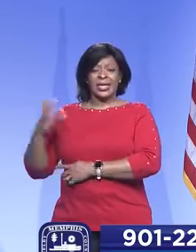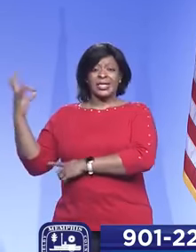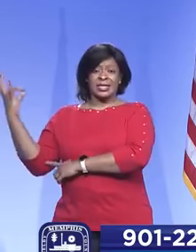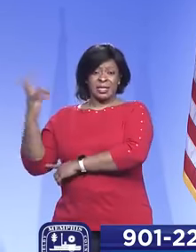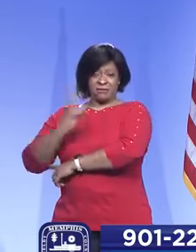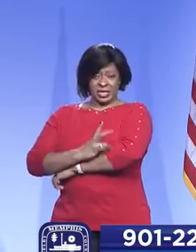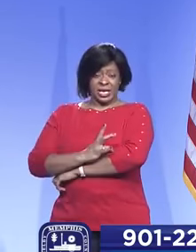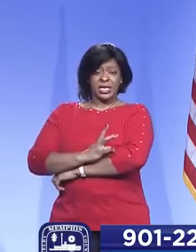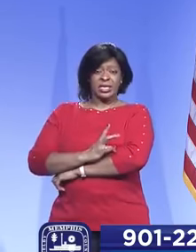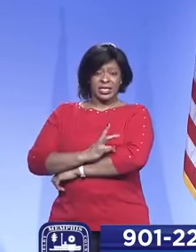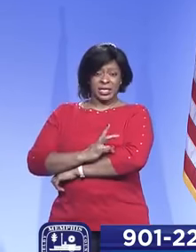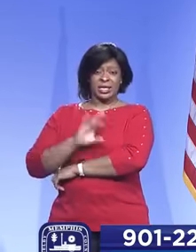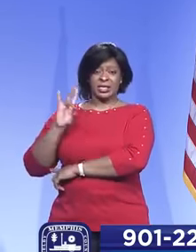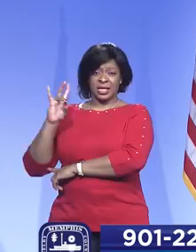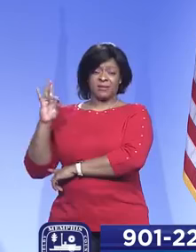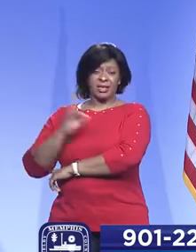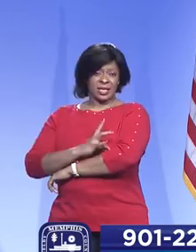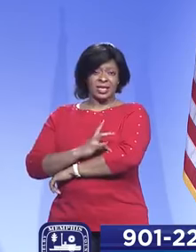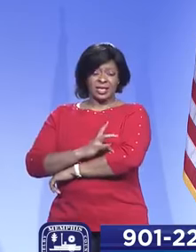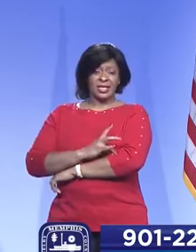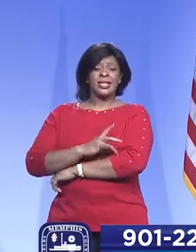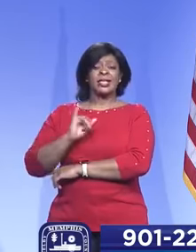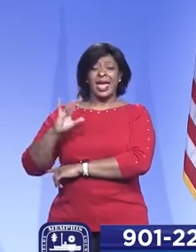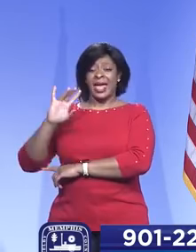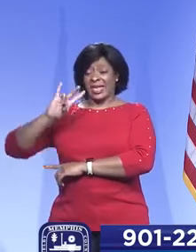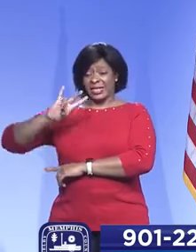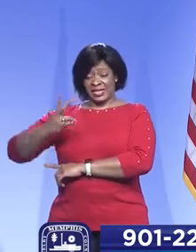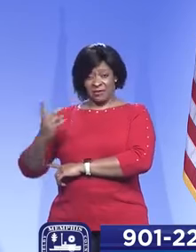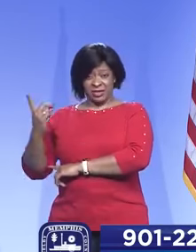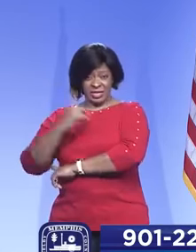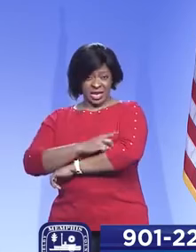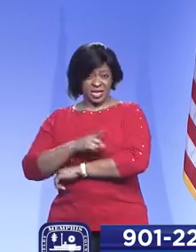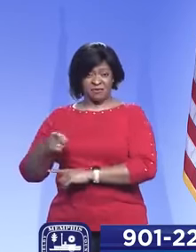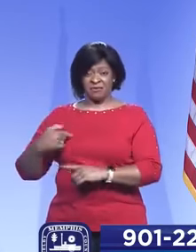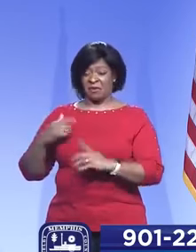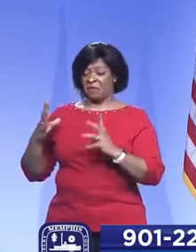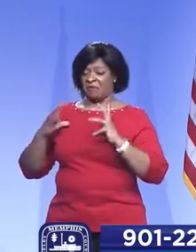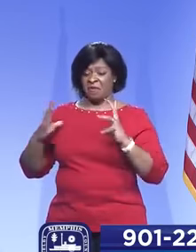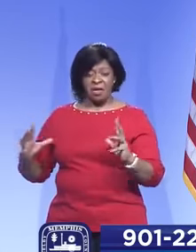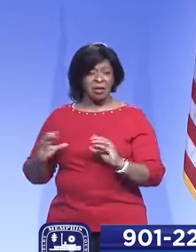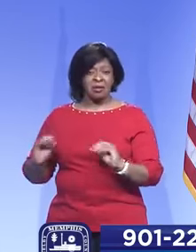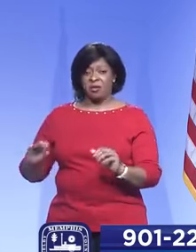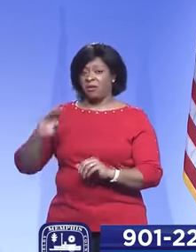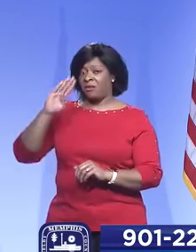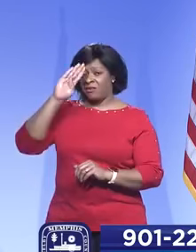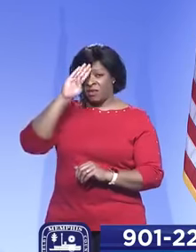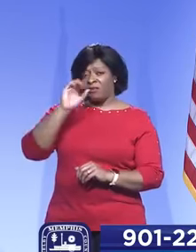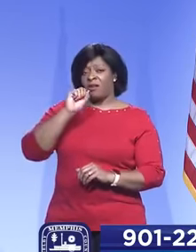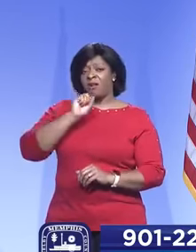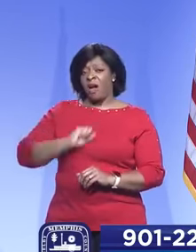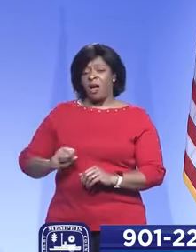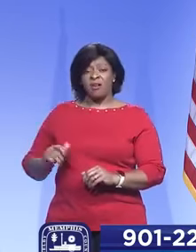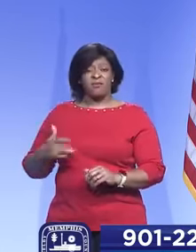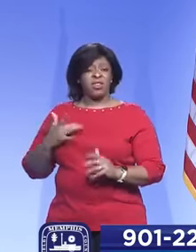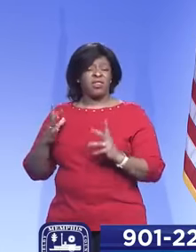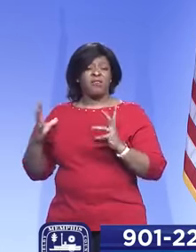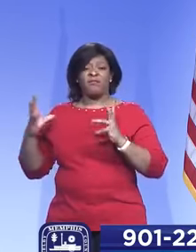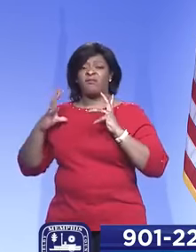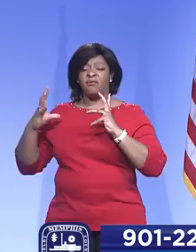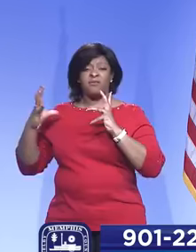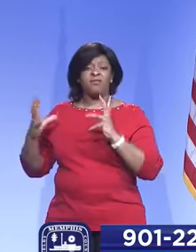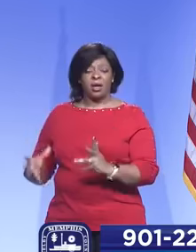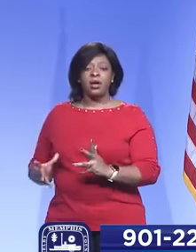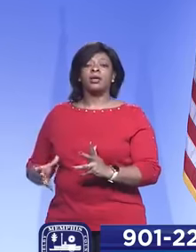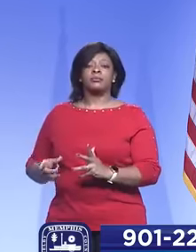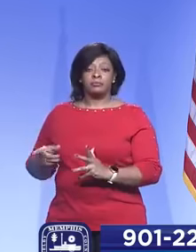7 days, after that 7th day, they're fine, no symptoms or fever,